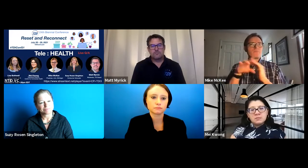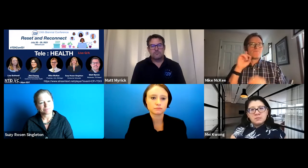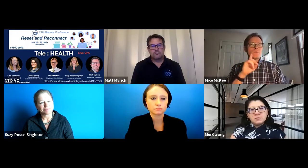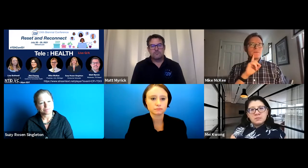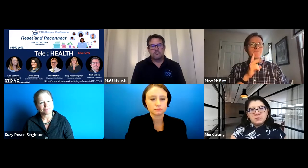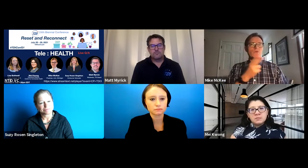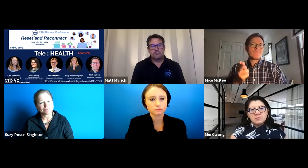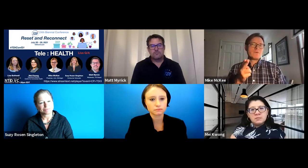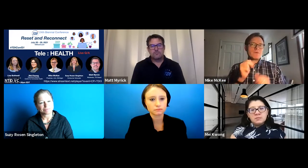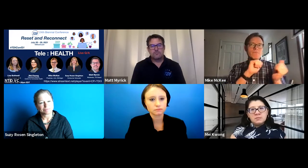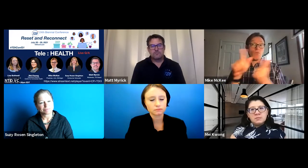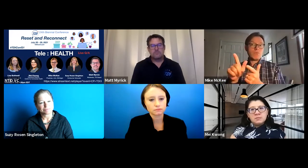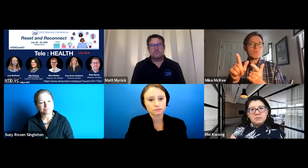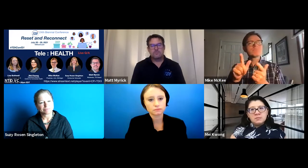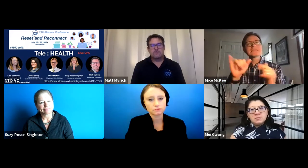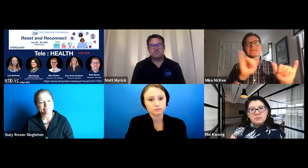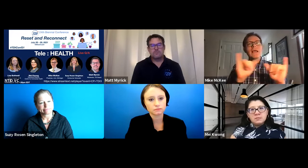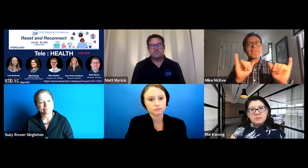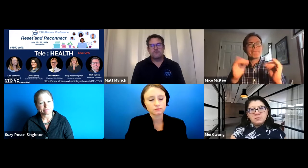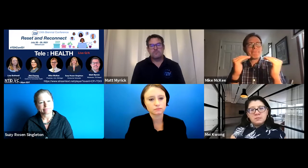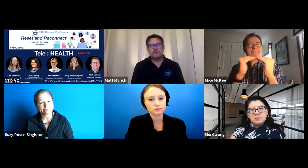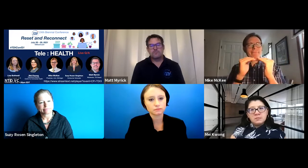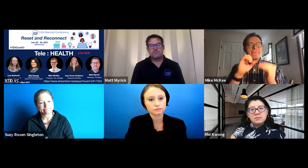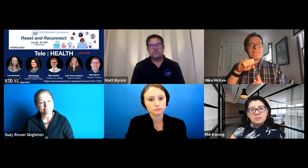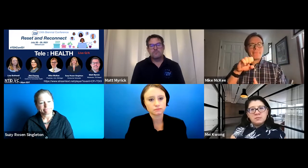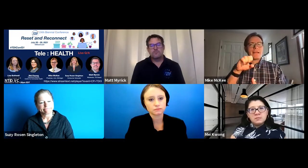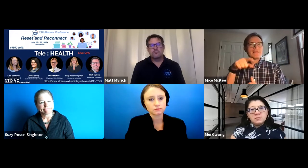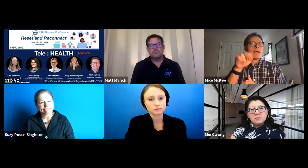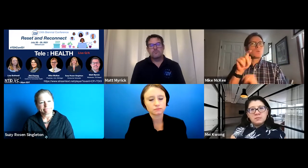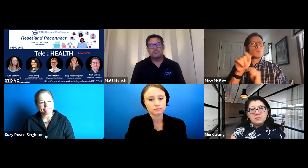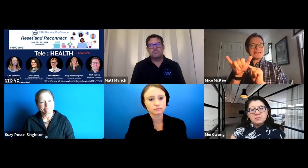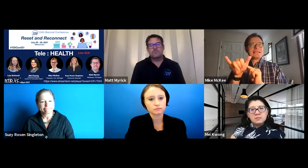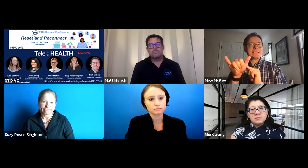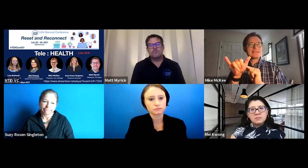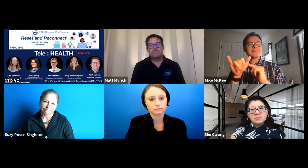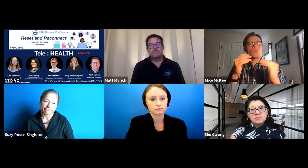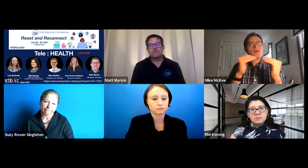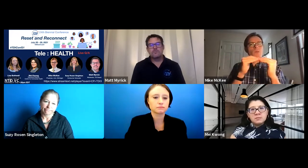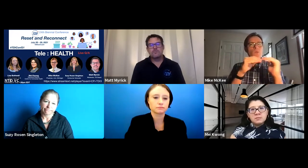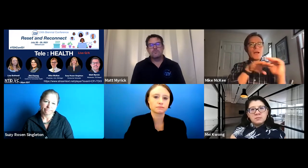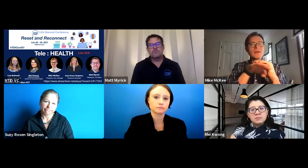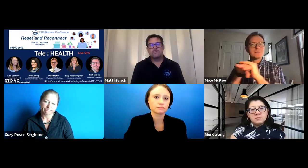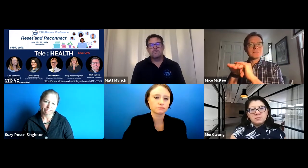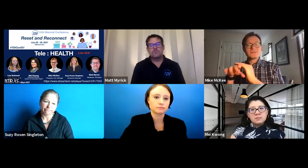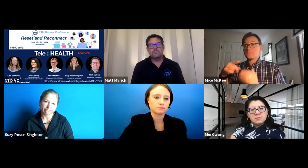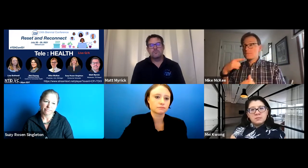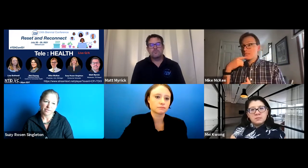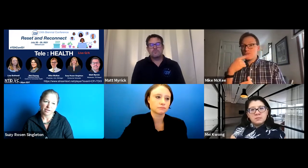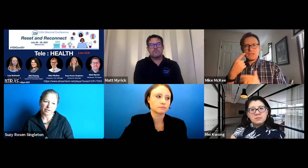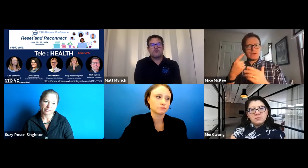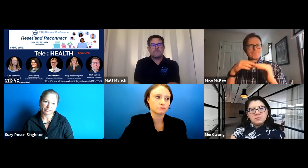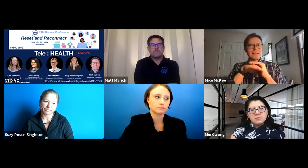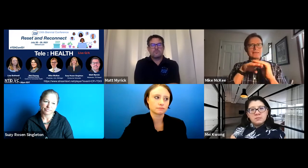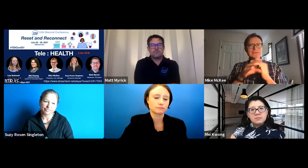First, we should think about the availability, if it's accessible for deaf and hard of hearing in all populations, and the equity, the